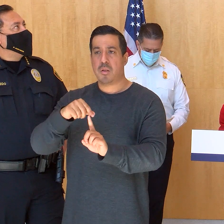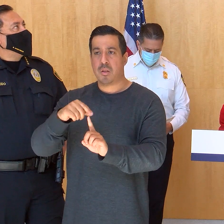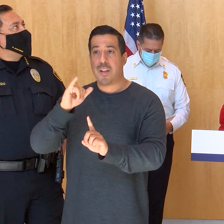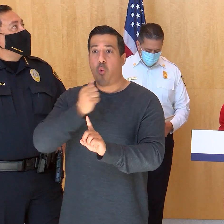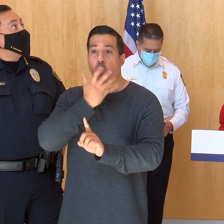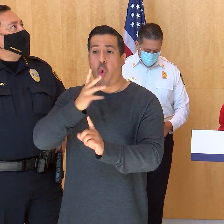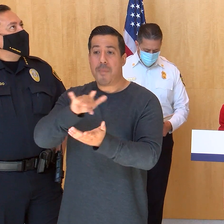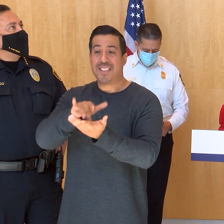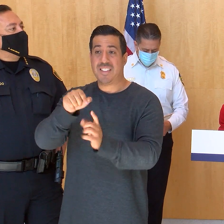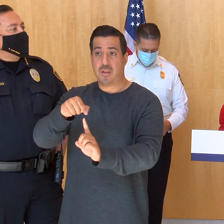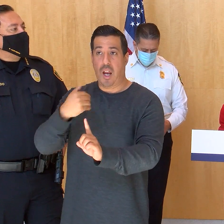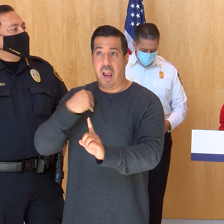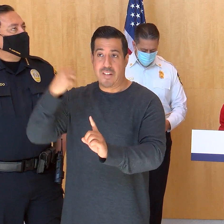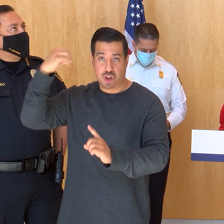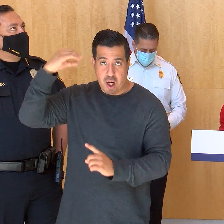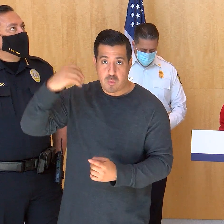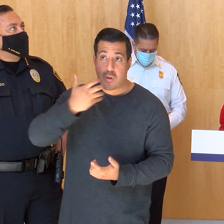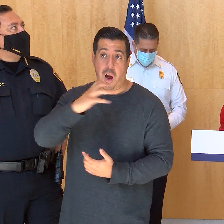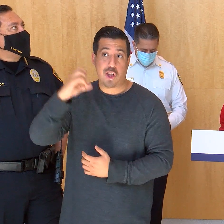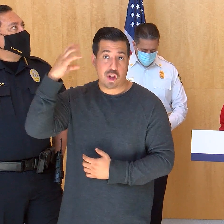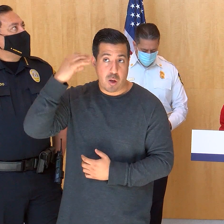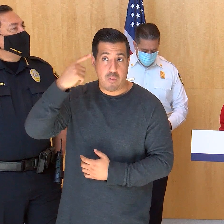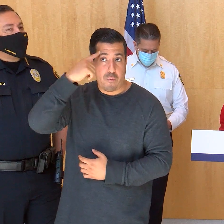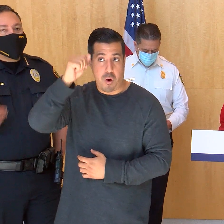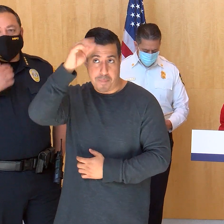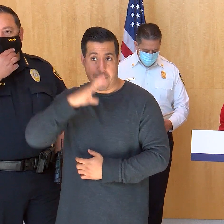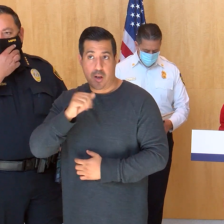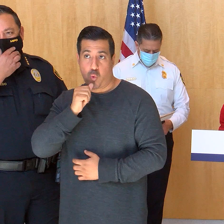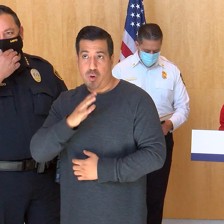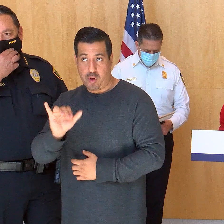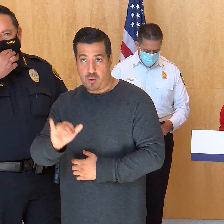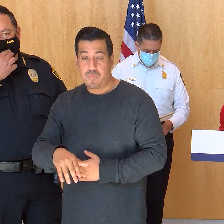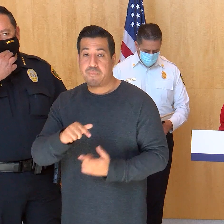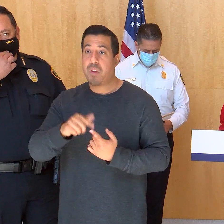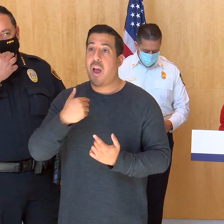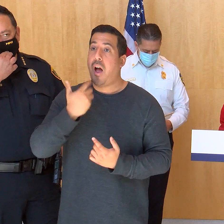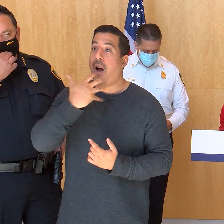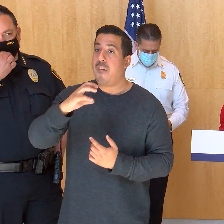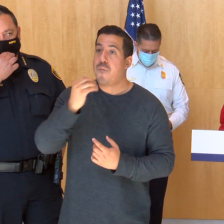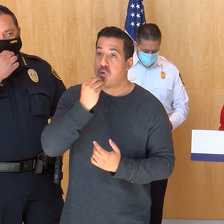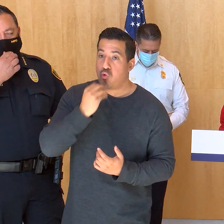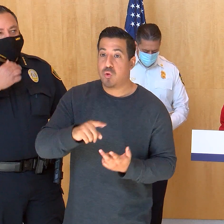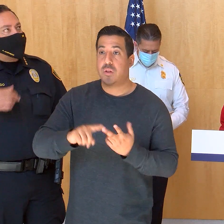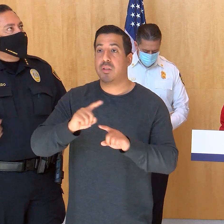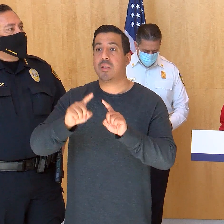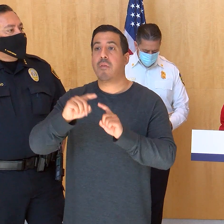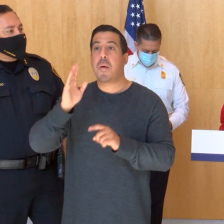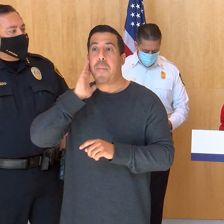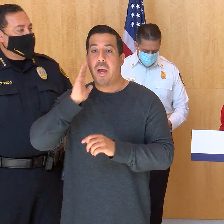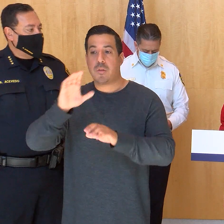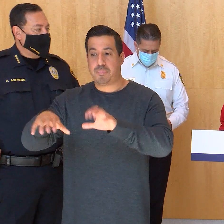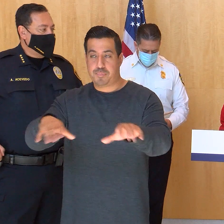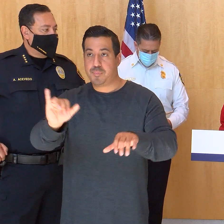warming center has showers, hot showers for men and women. They have hot food. They have 100 cots. And